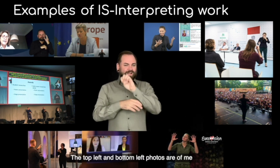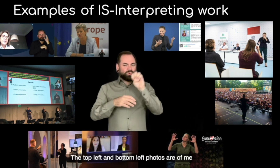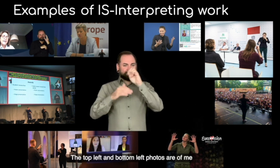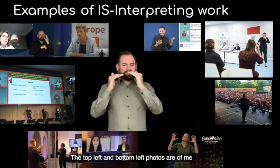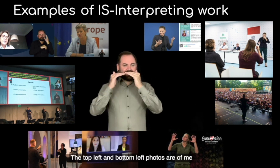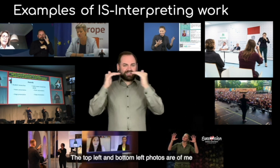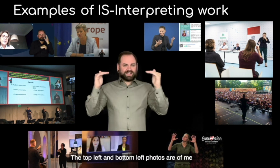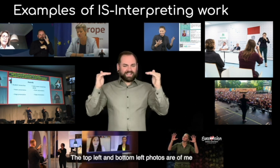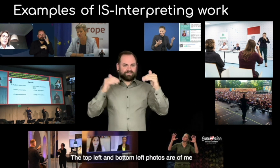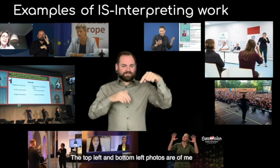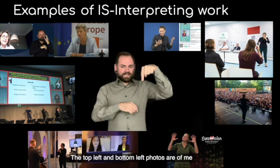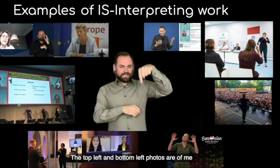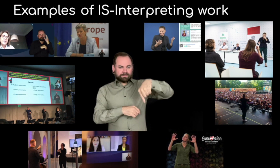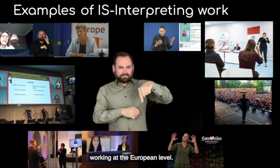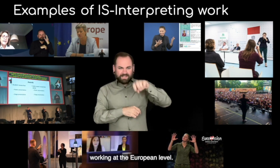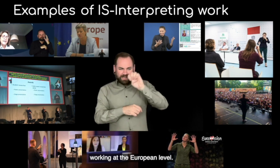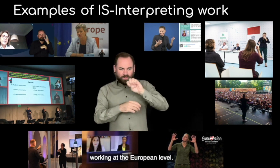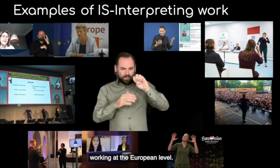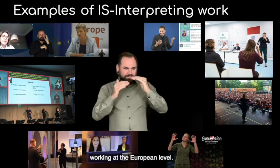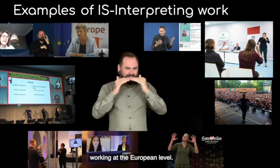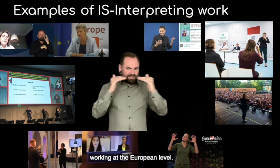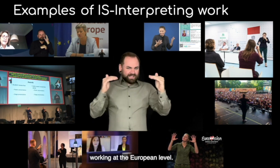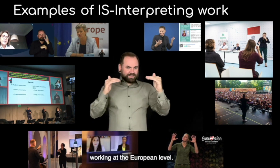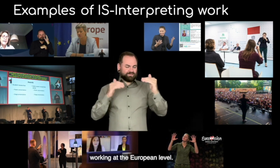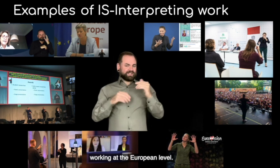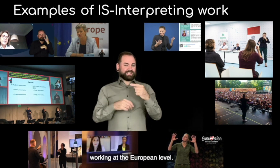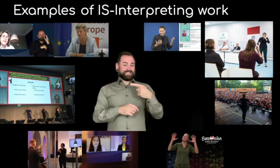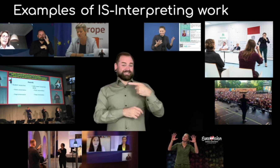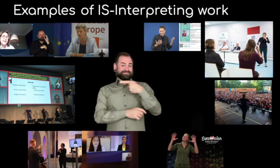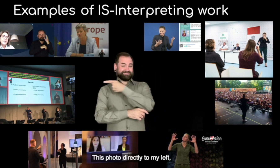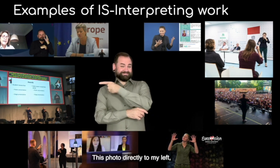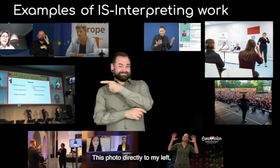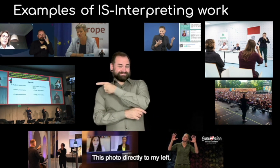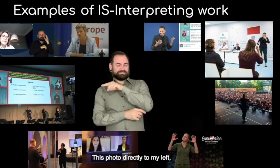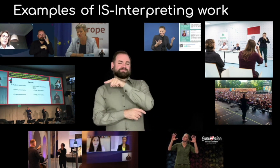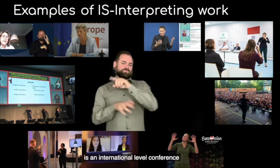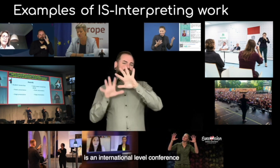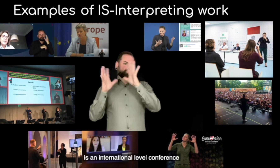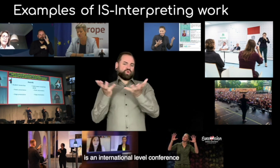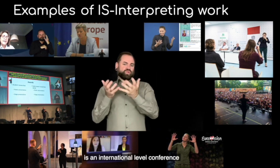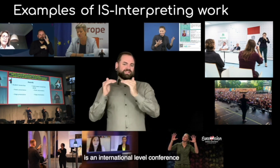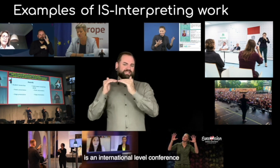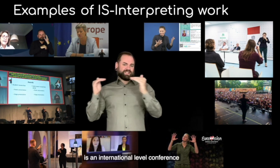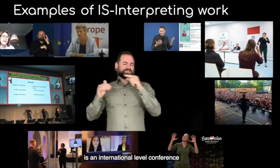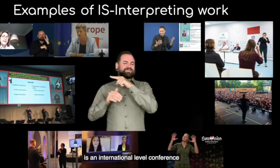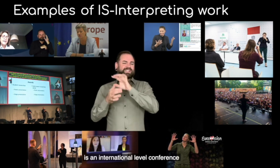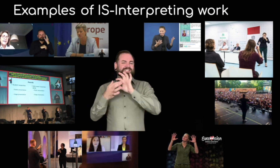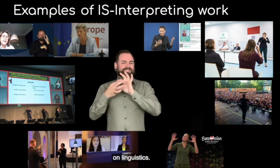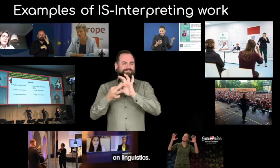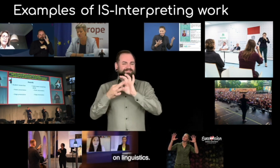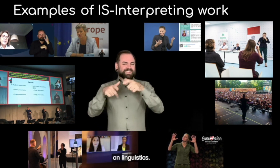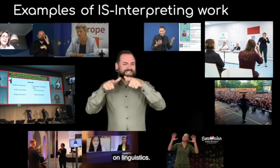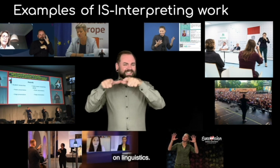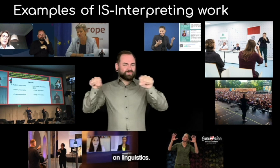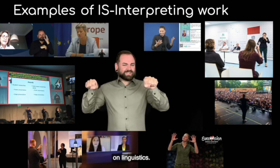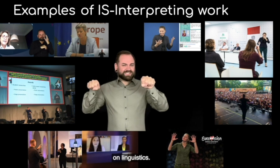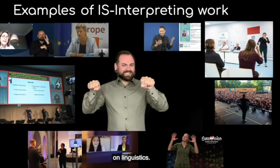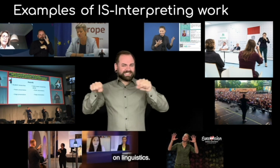photos of me working at the European level. This photo to my left is an international level conference on linguistics. To